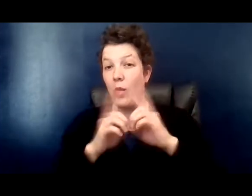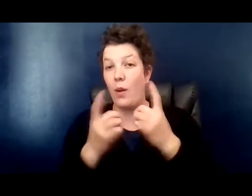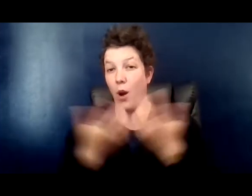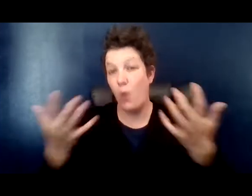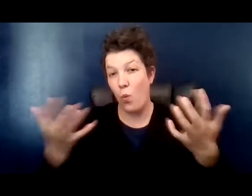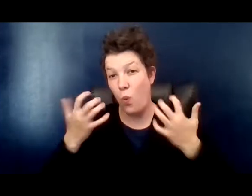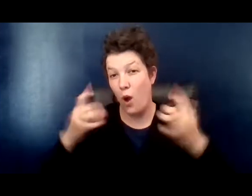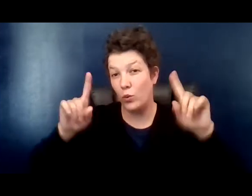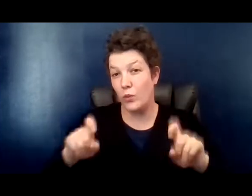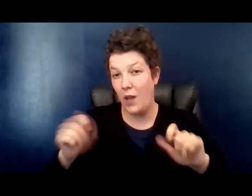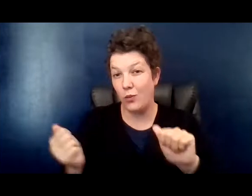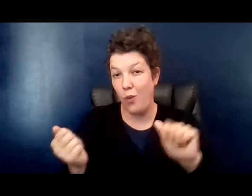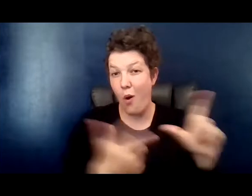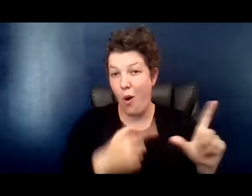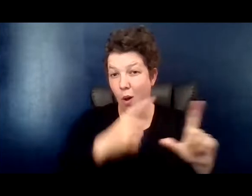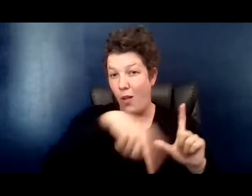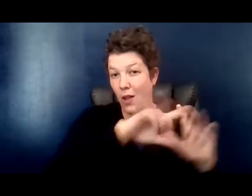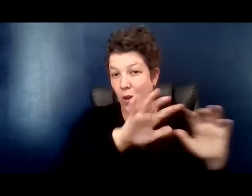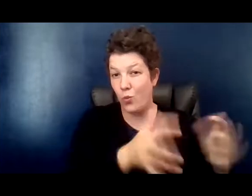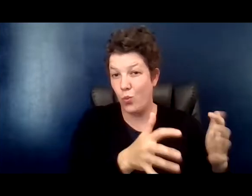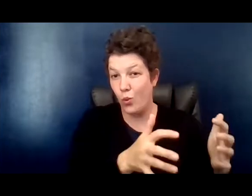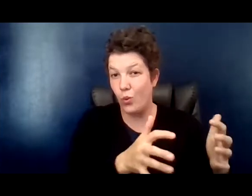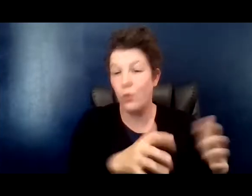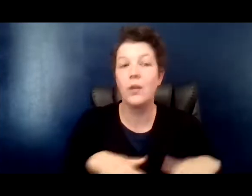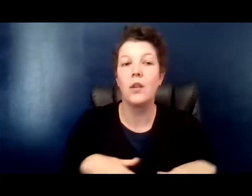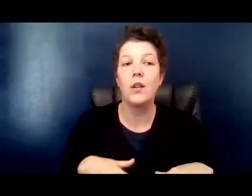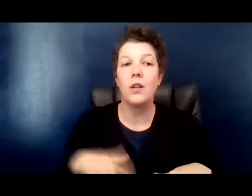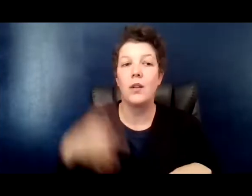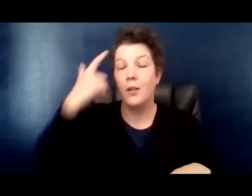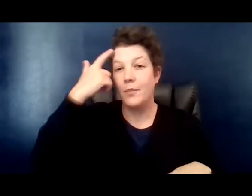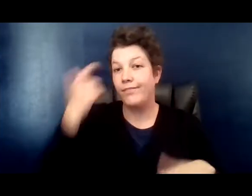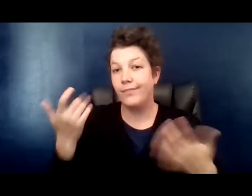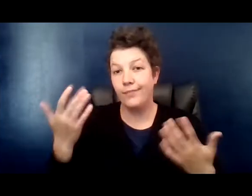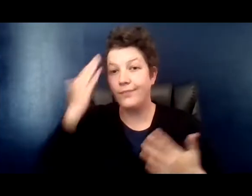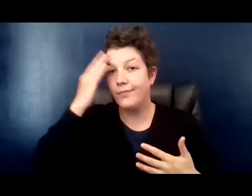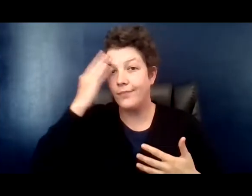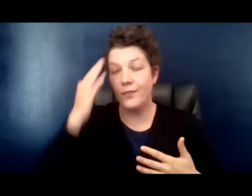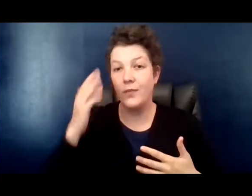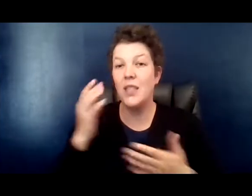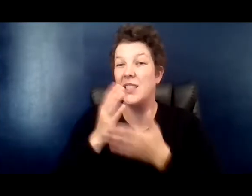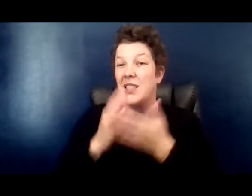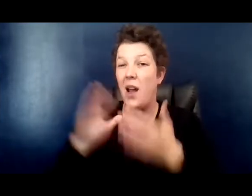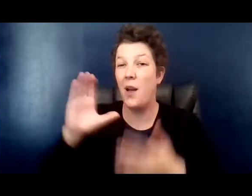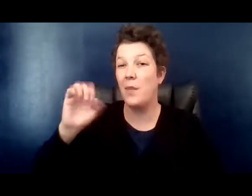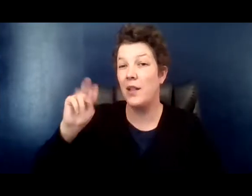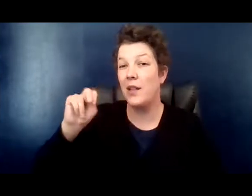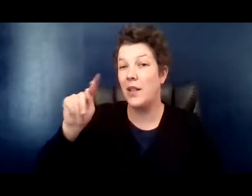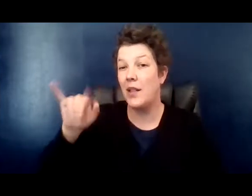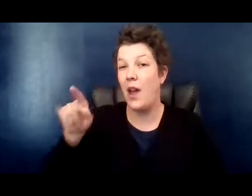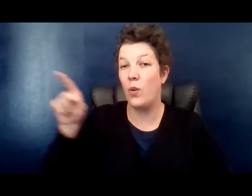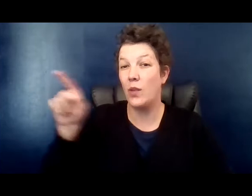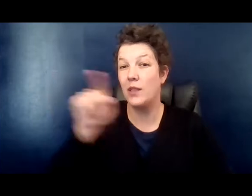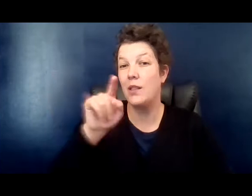because one of the things we don't want, and you've seen outbreaks, we saw it in Sumner County in an assisted living